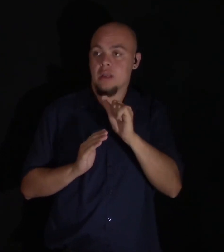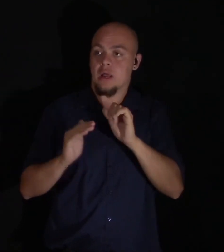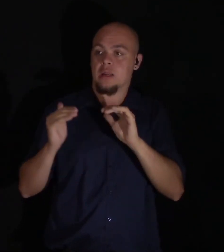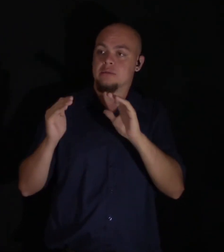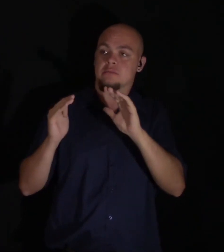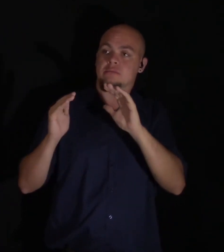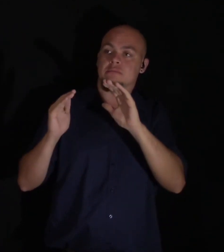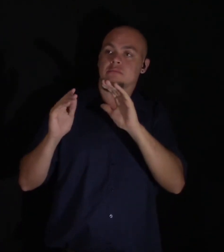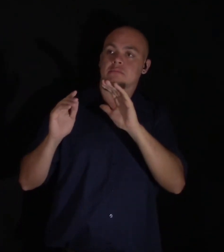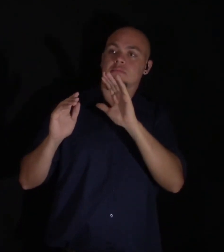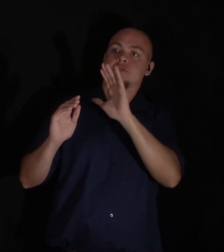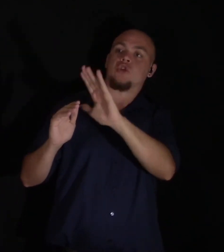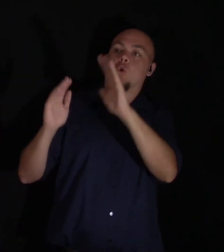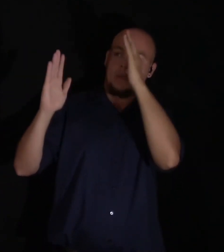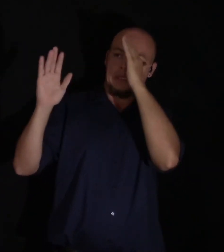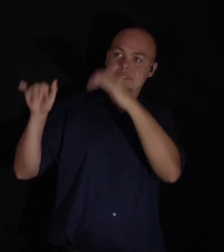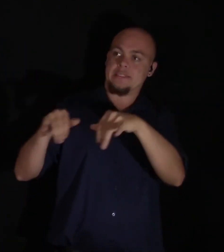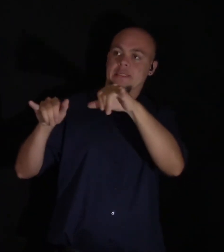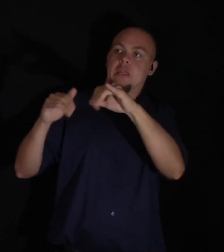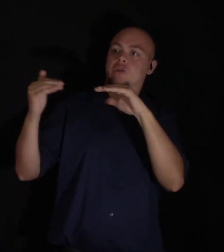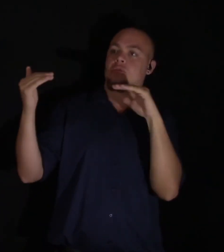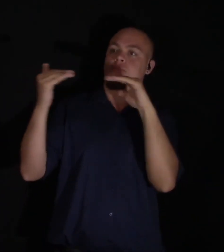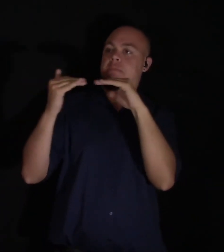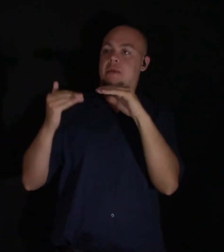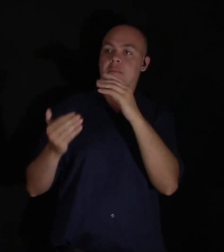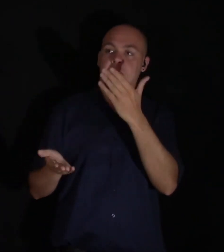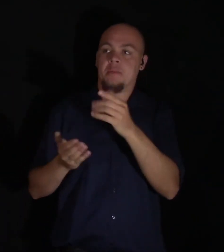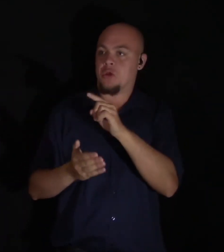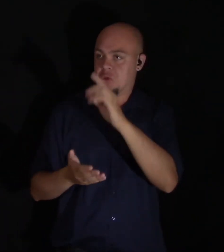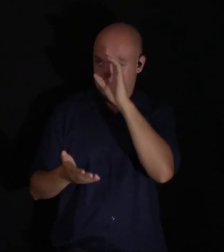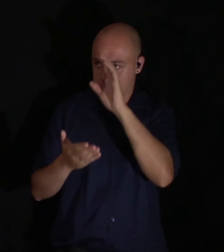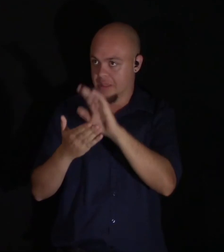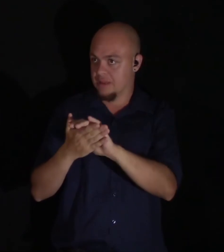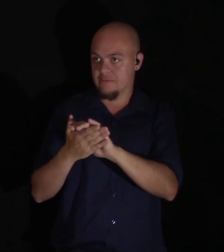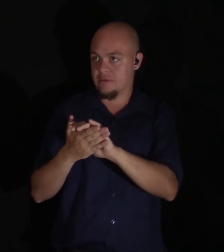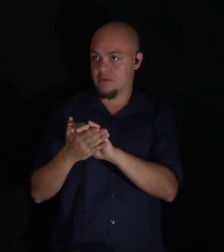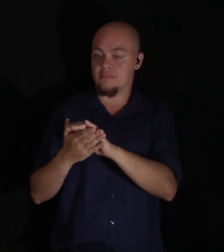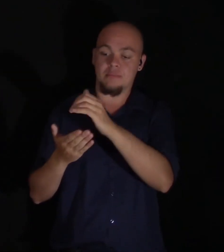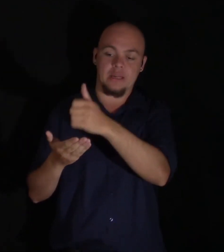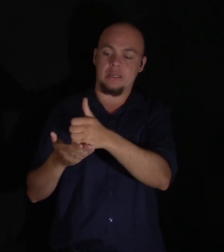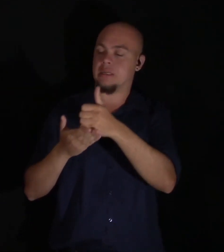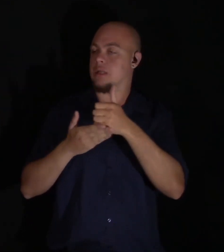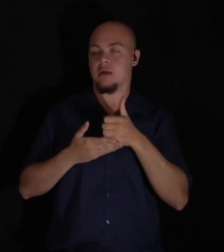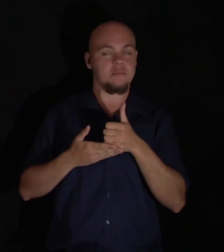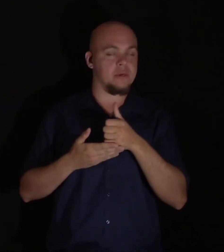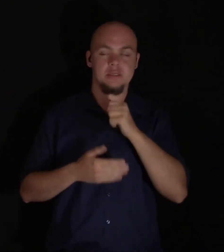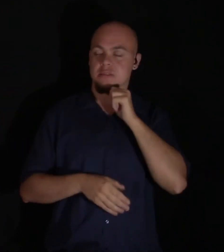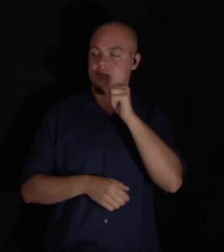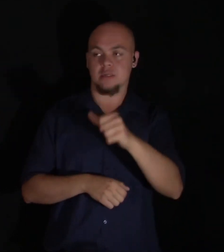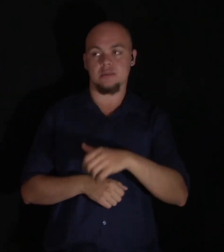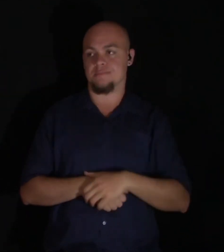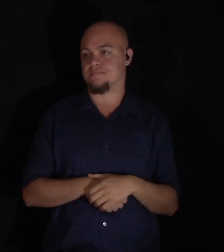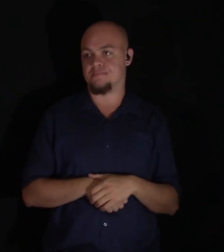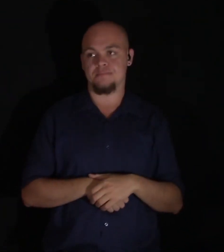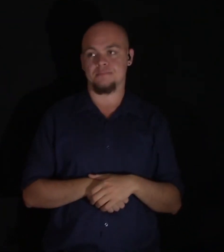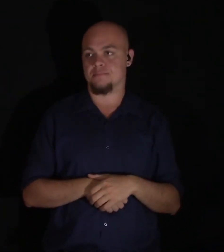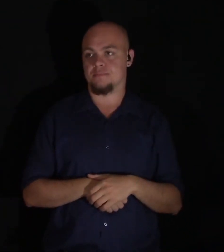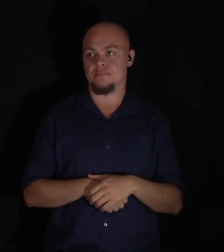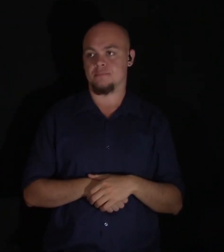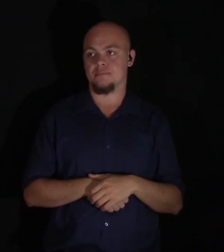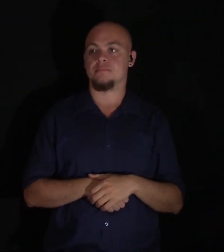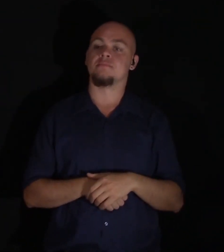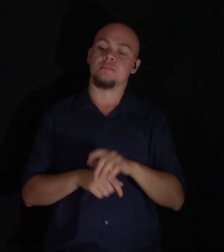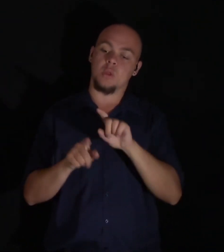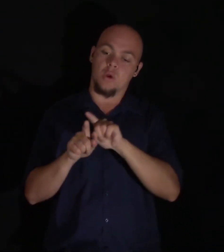standards. Maybe that's what you believe, but it didn't help me to hear it. I